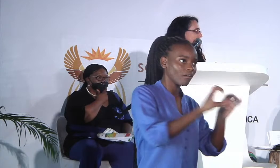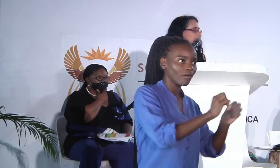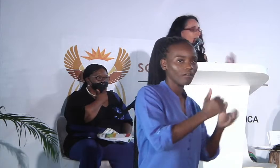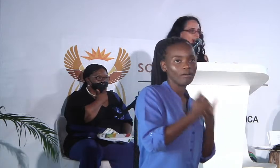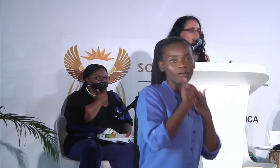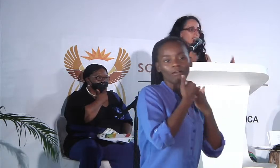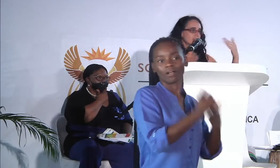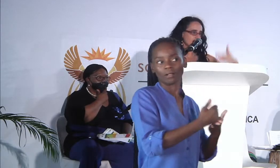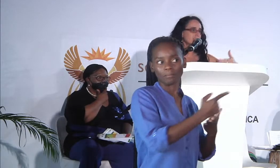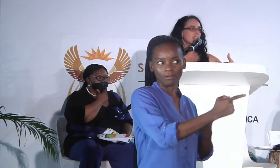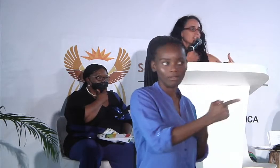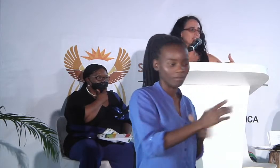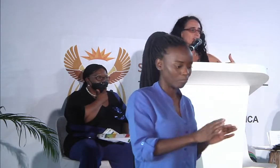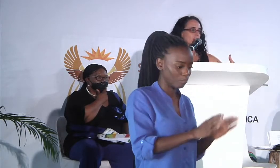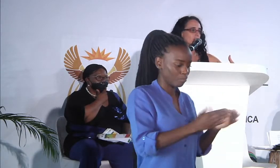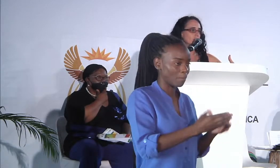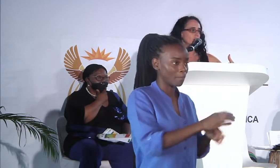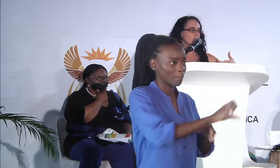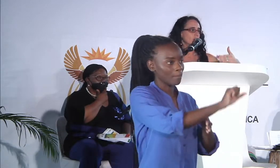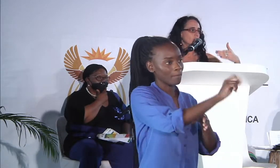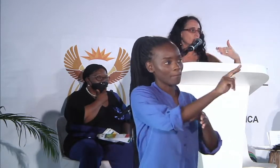Drugs and this center,